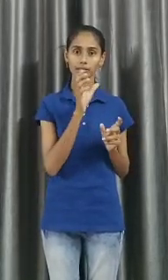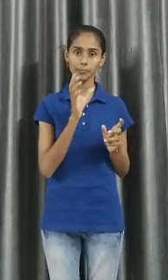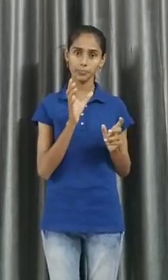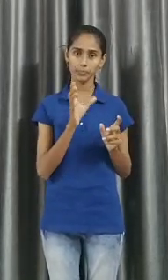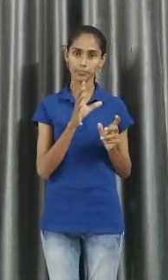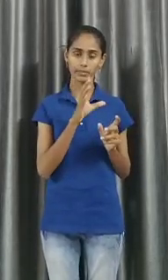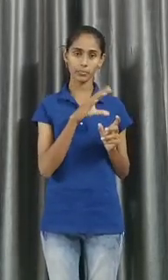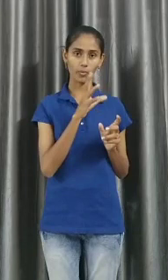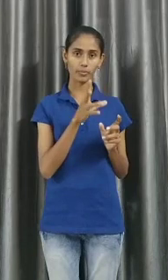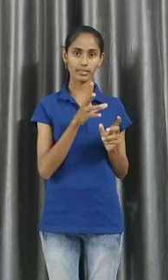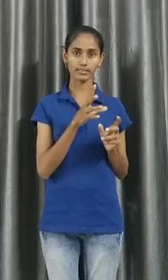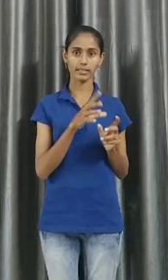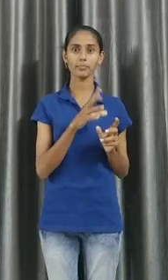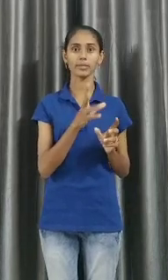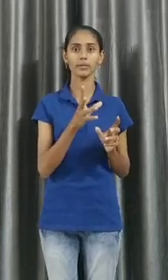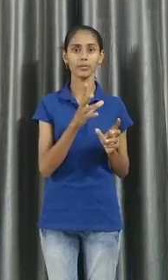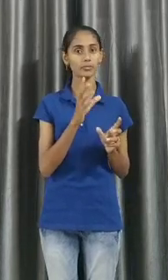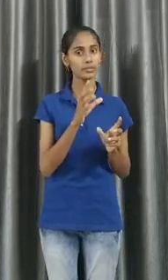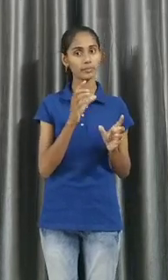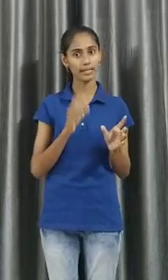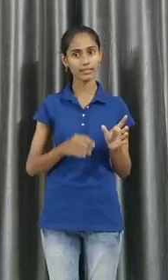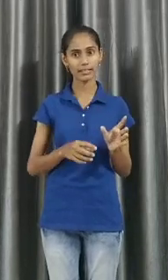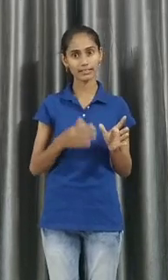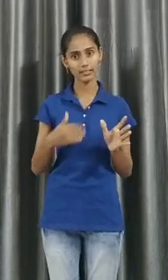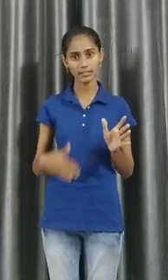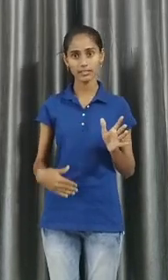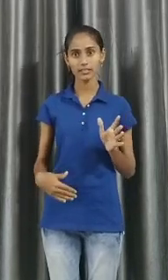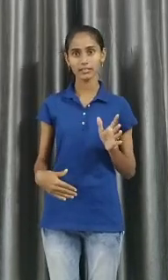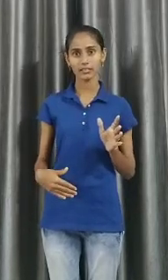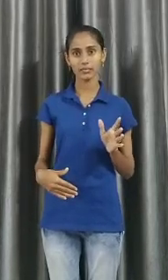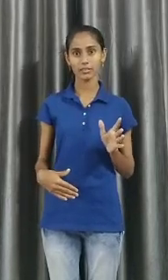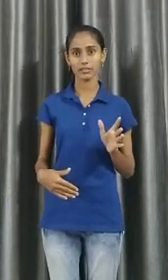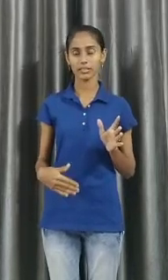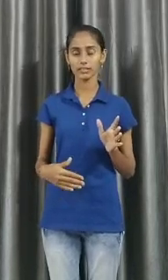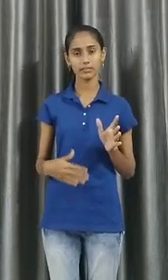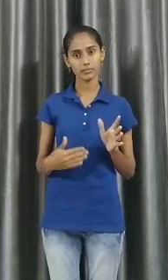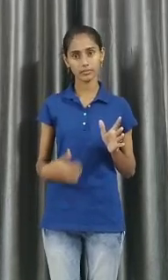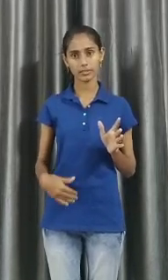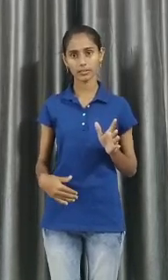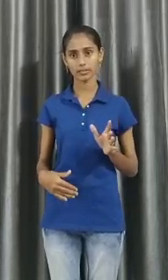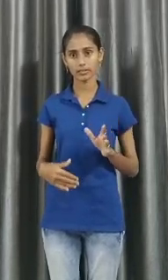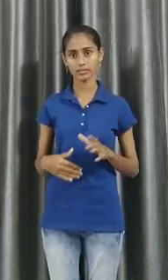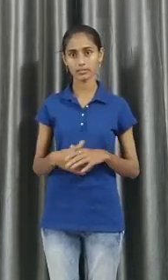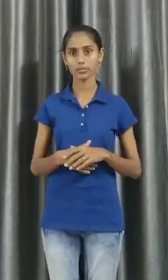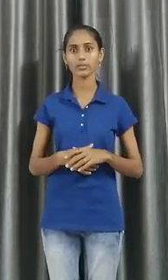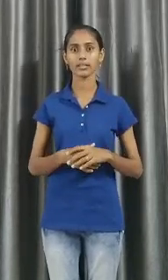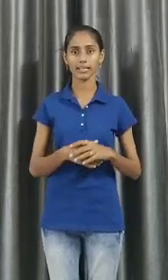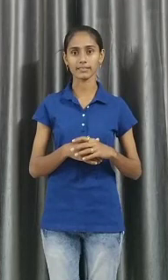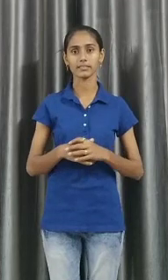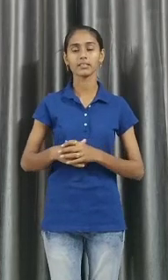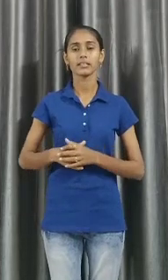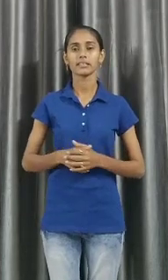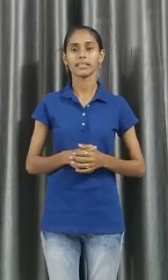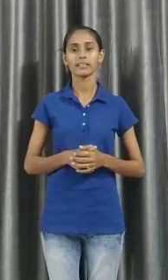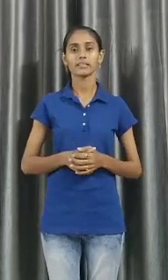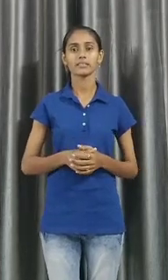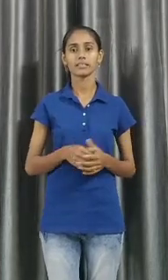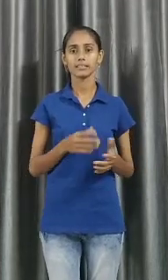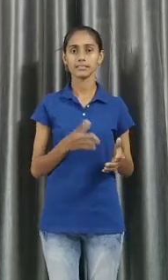the properties and behavior of the parent class in our own class. Then this